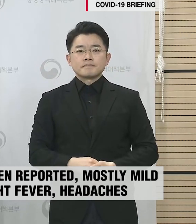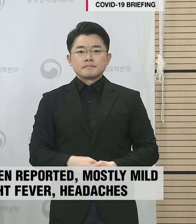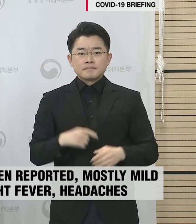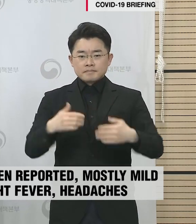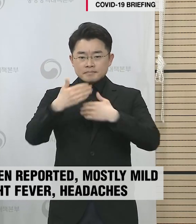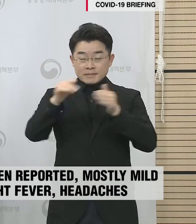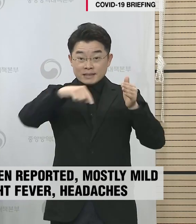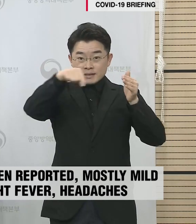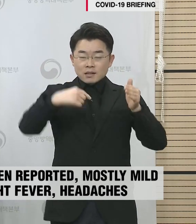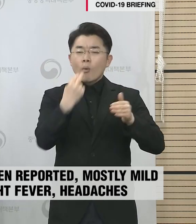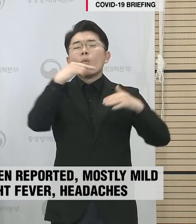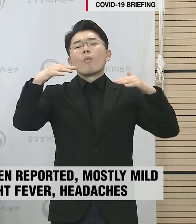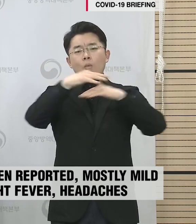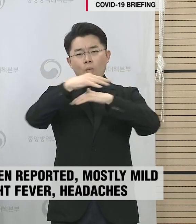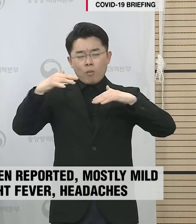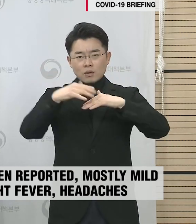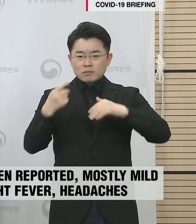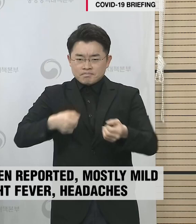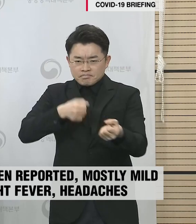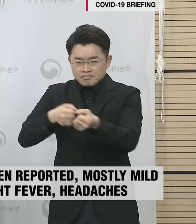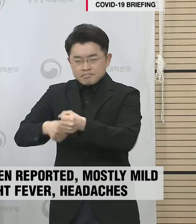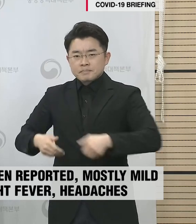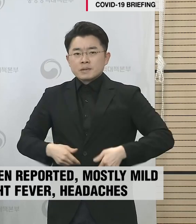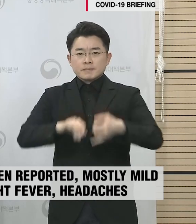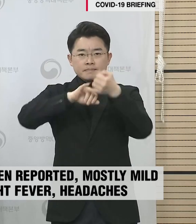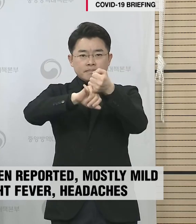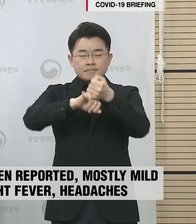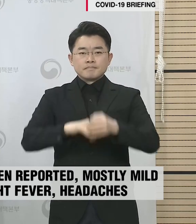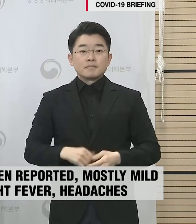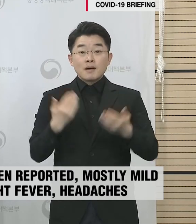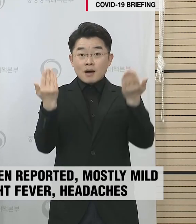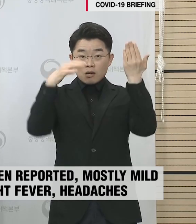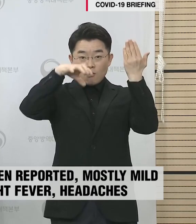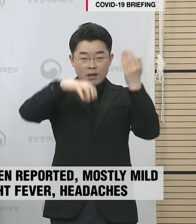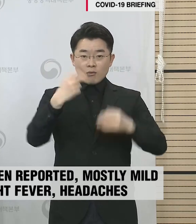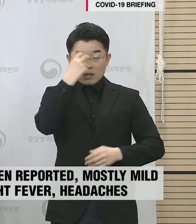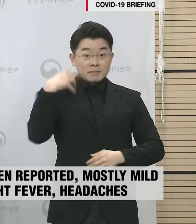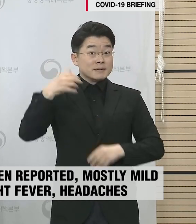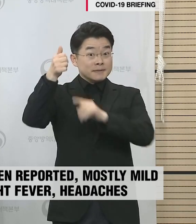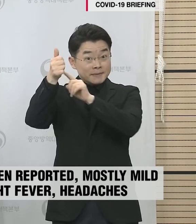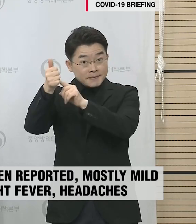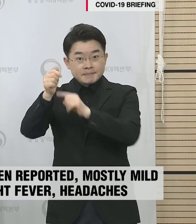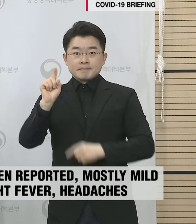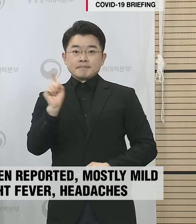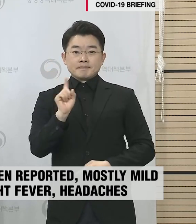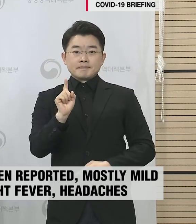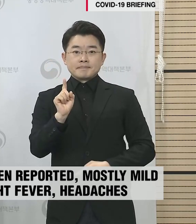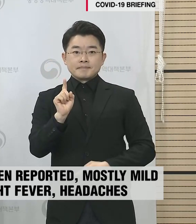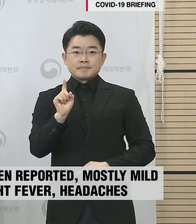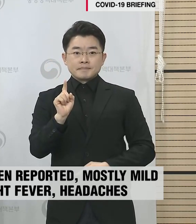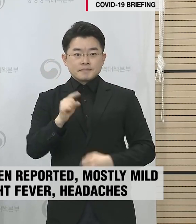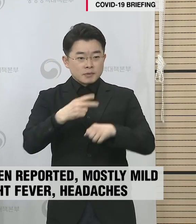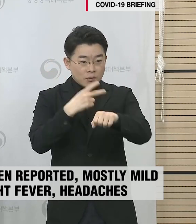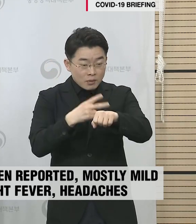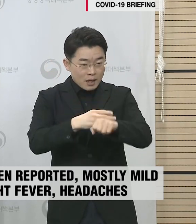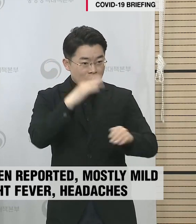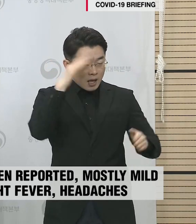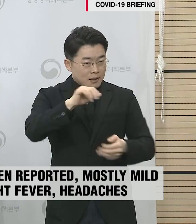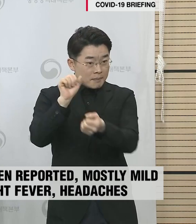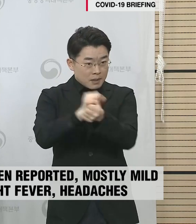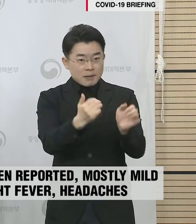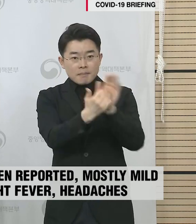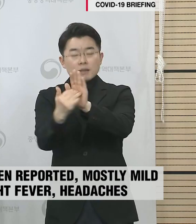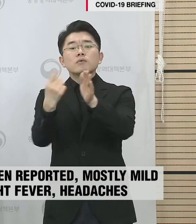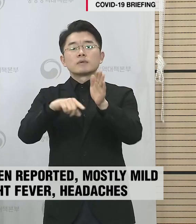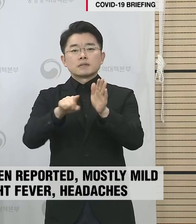to wear a face mask and also disinfect and ventilate your school area on a regular basis. And all of the faculty members also need